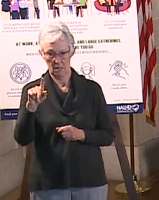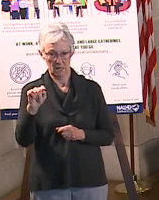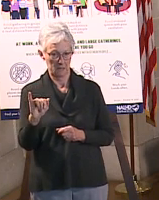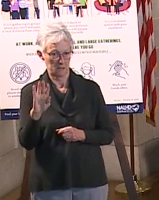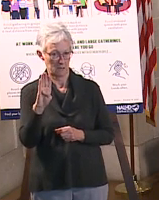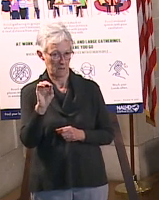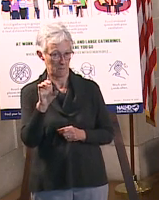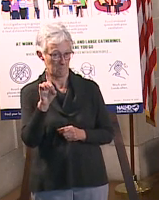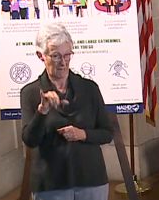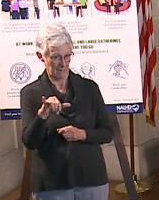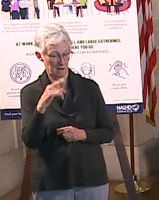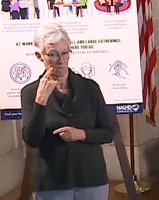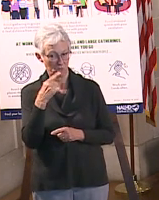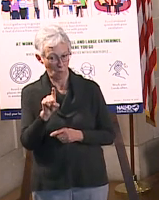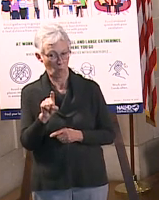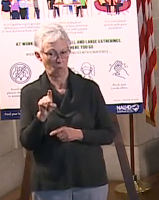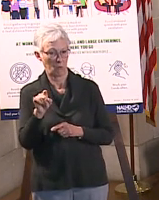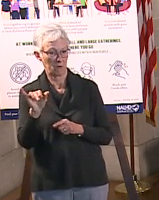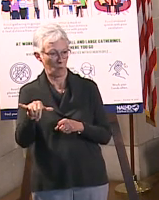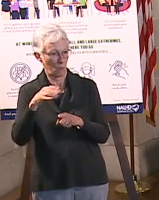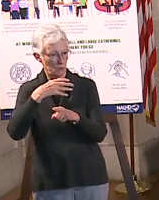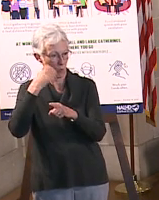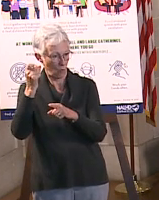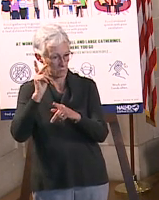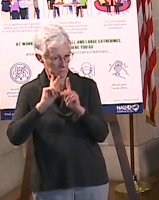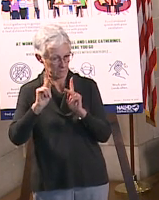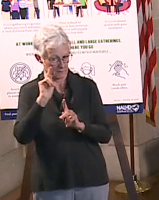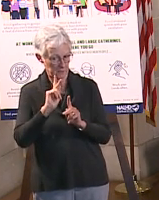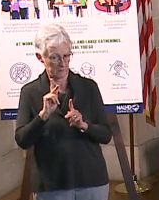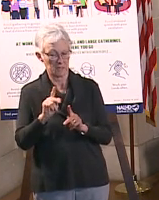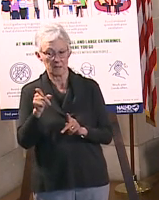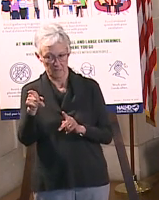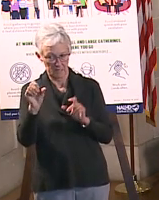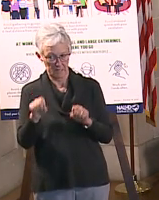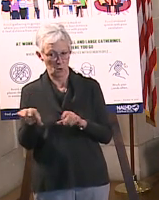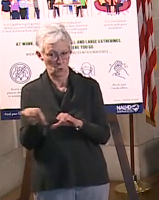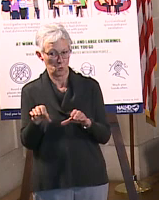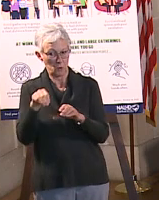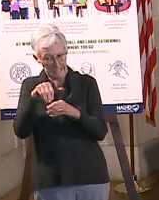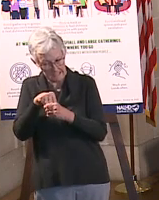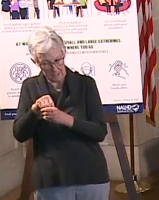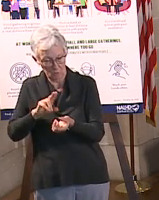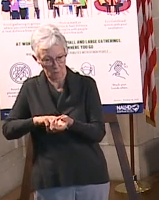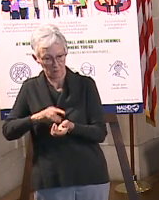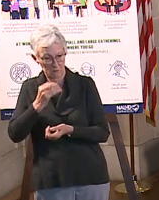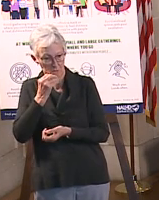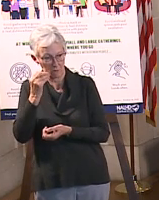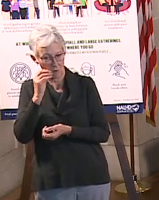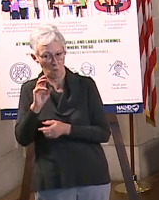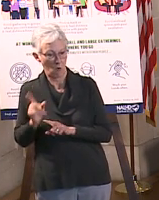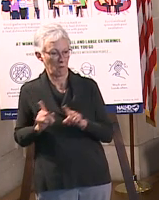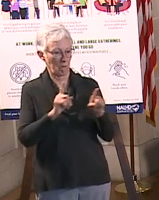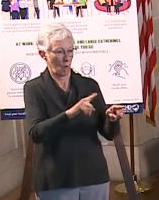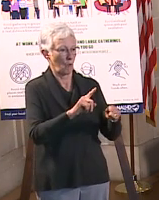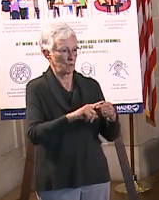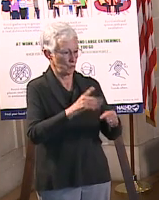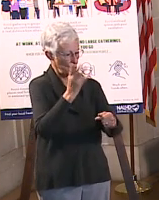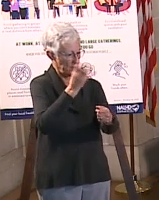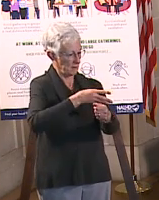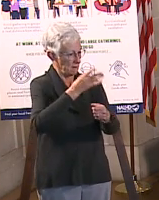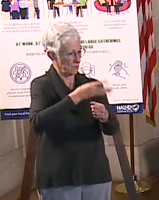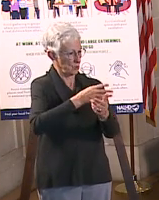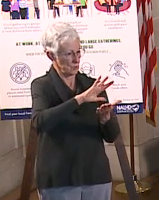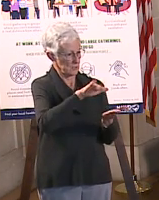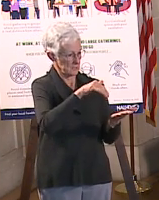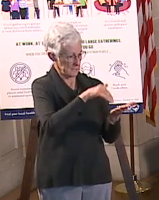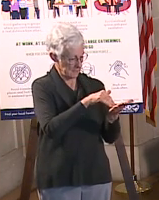either be done in the facility itself, or they can go to an infusion center and get that. And that's through a program that Dr. Lawler